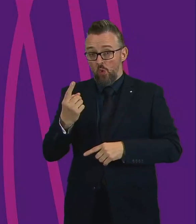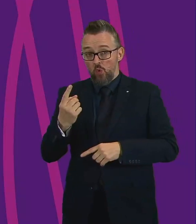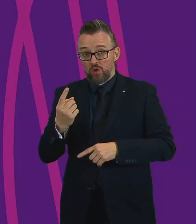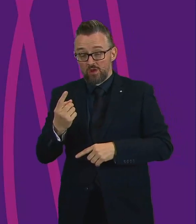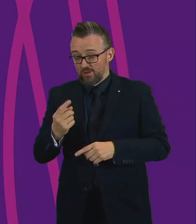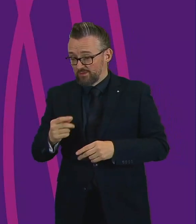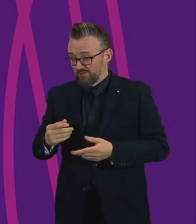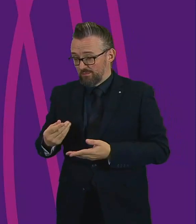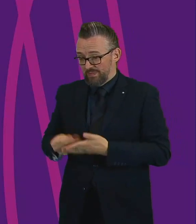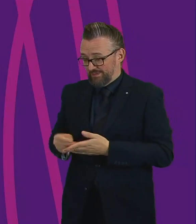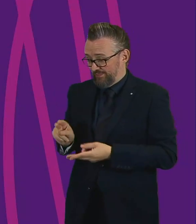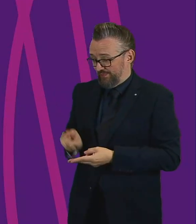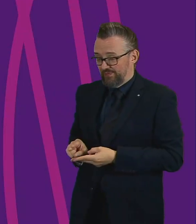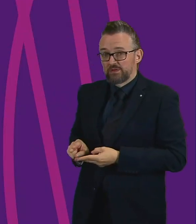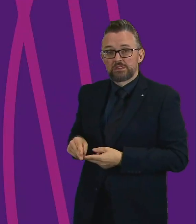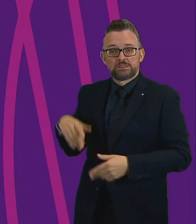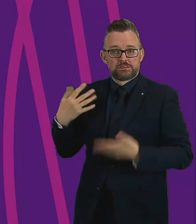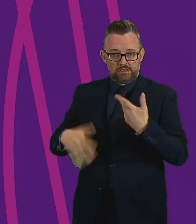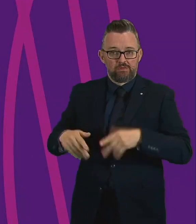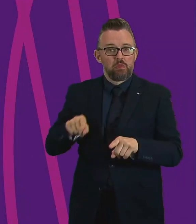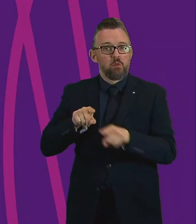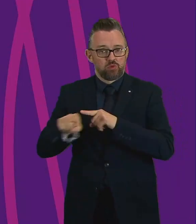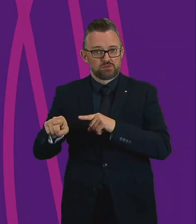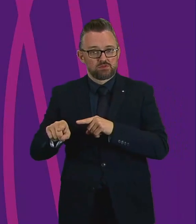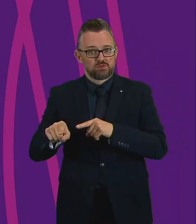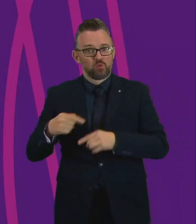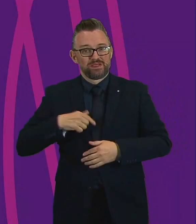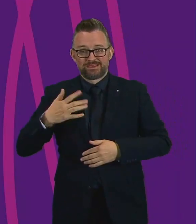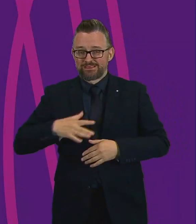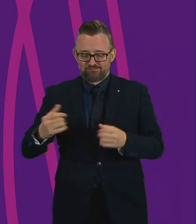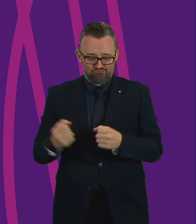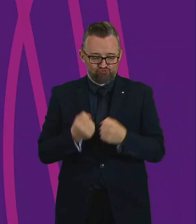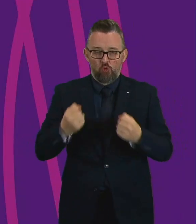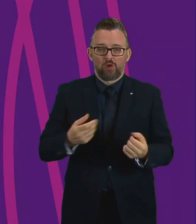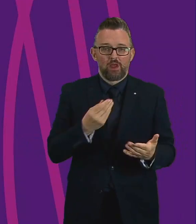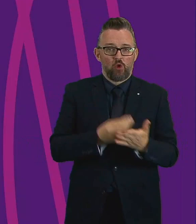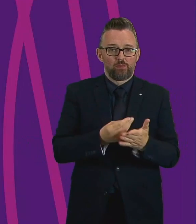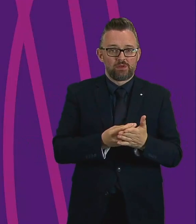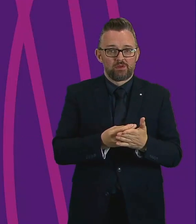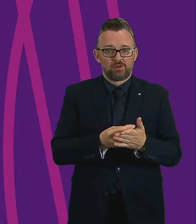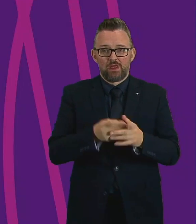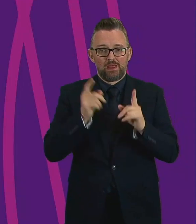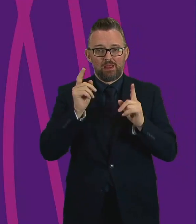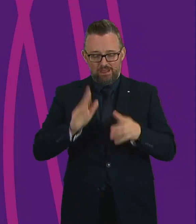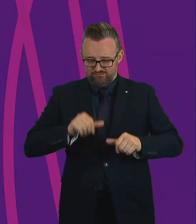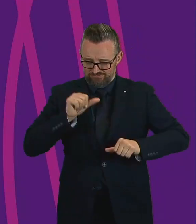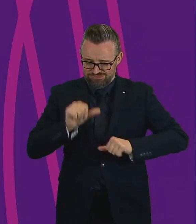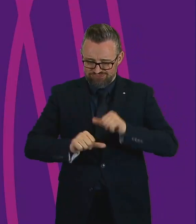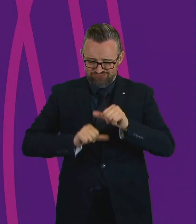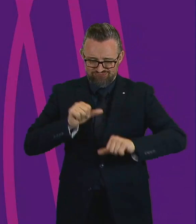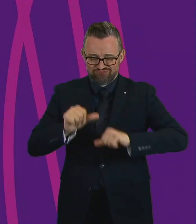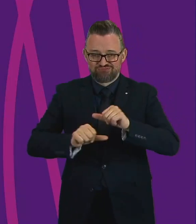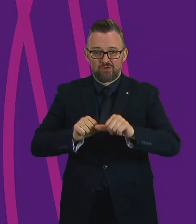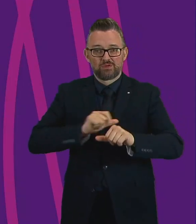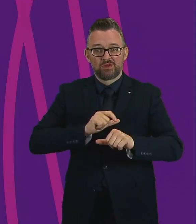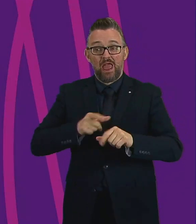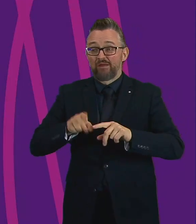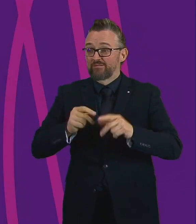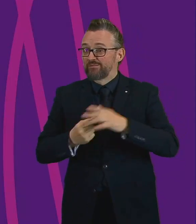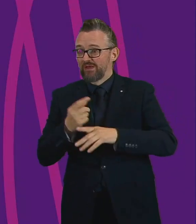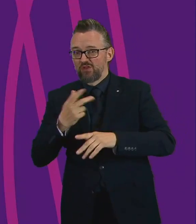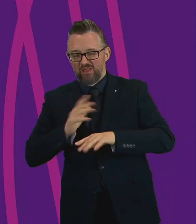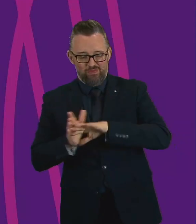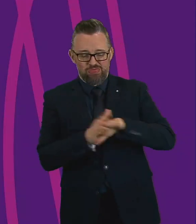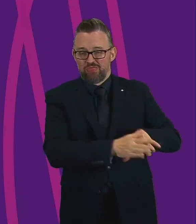suffer the most. Therefore, we need a resilient economy that can't be blown off course when it comes to jobs, proper